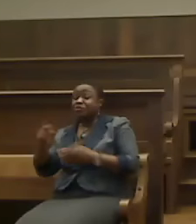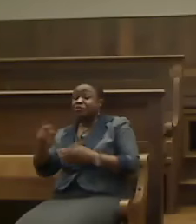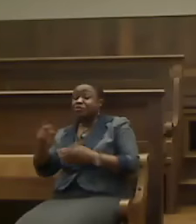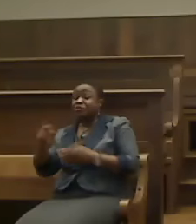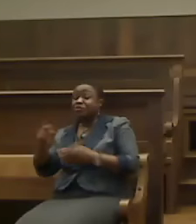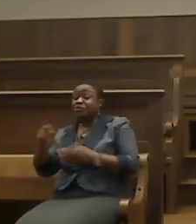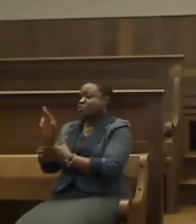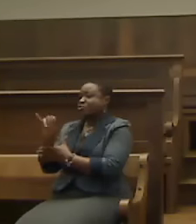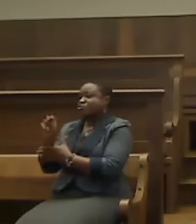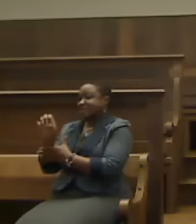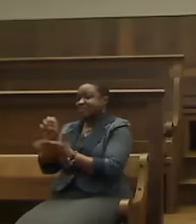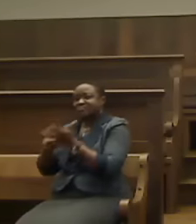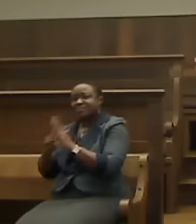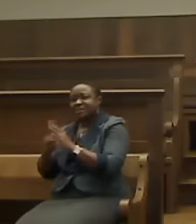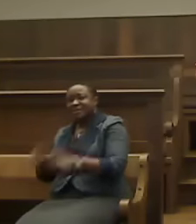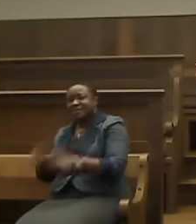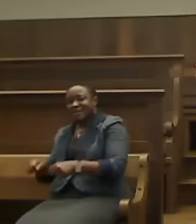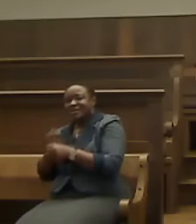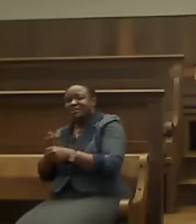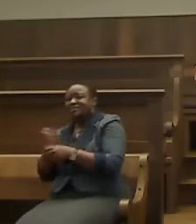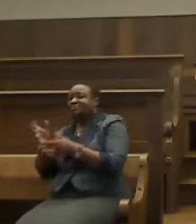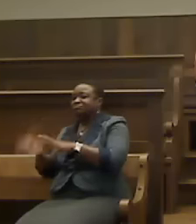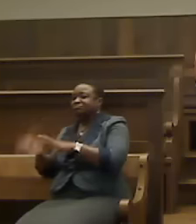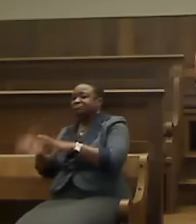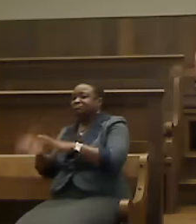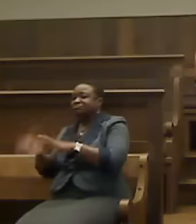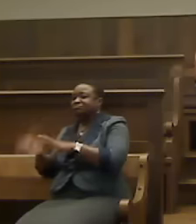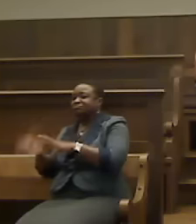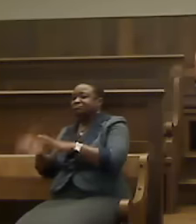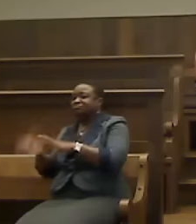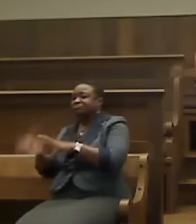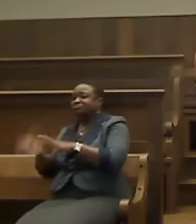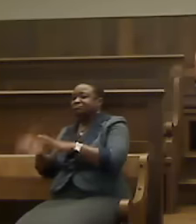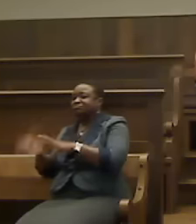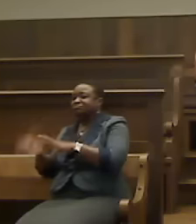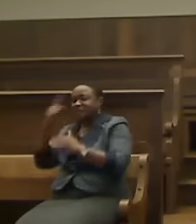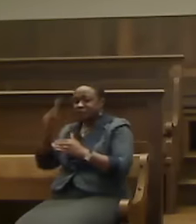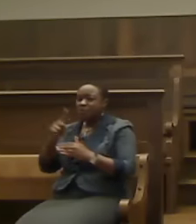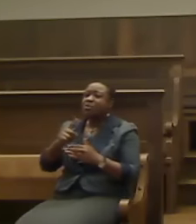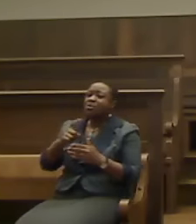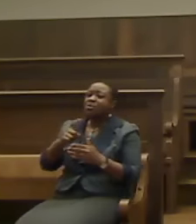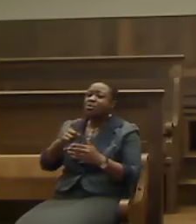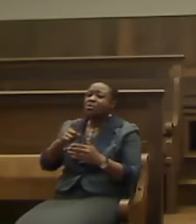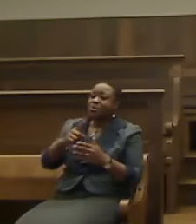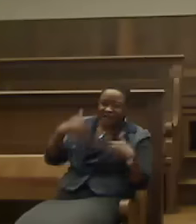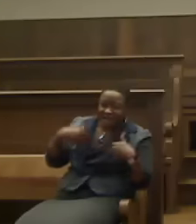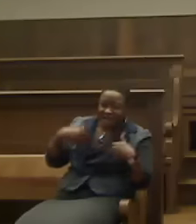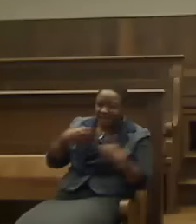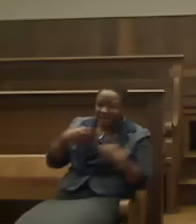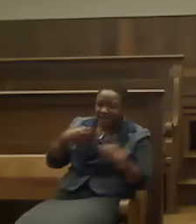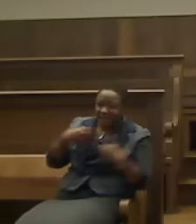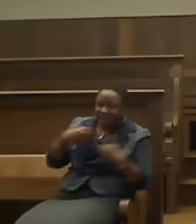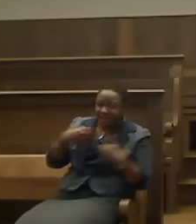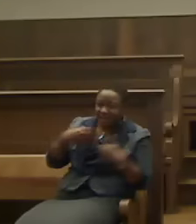the hormonal balance and the reproductive health of both the parents and the offspring, and it appears to be worse in